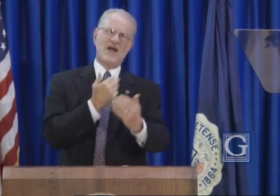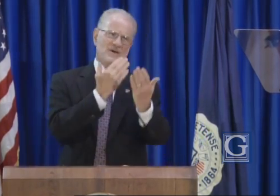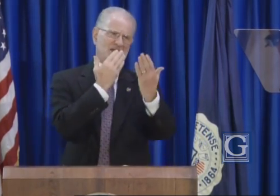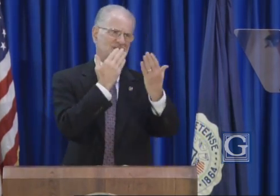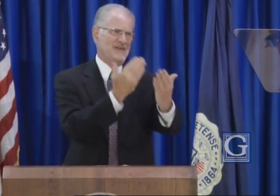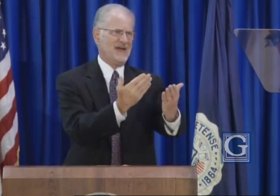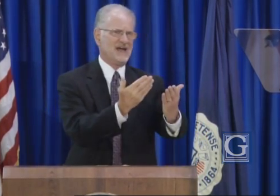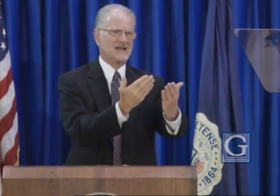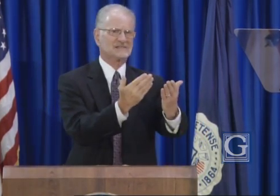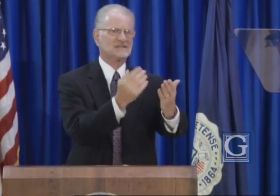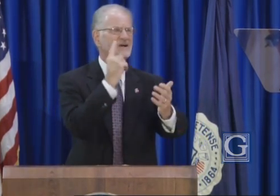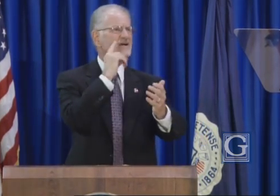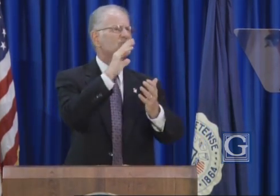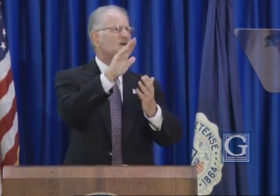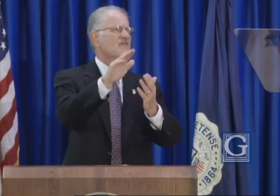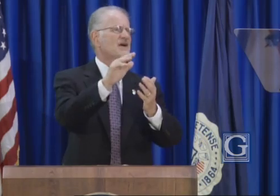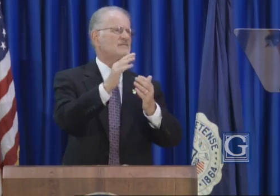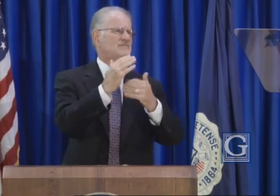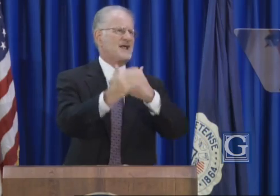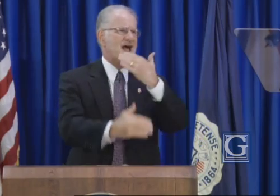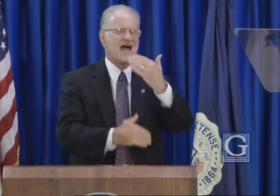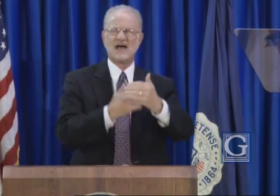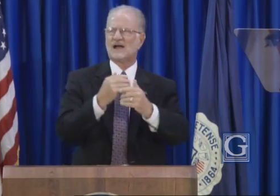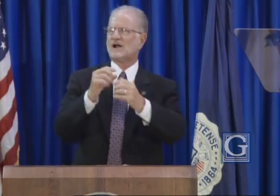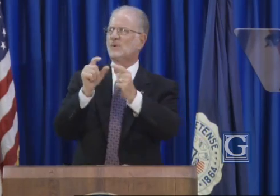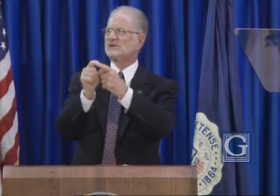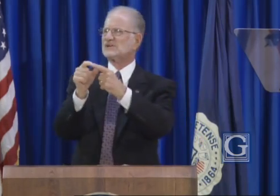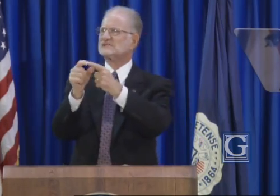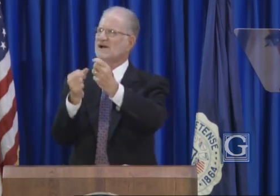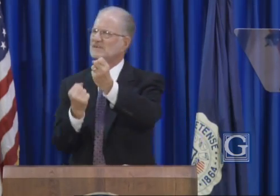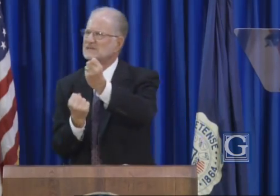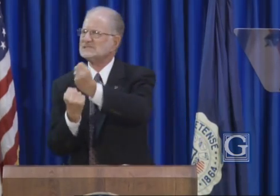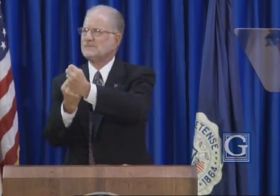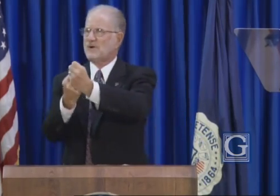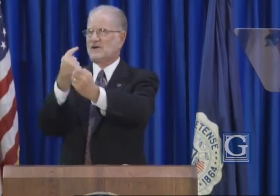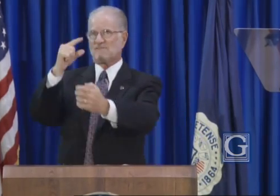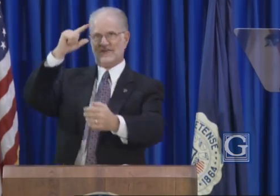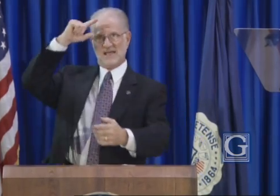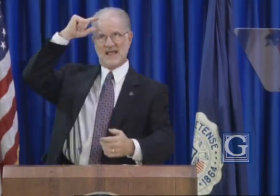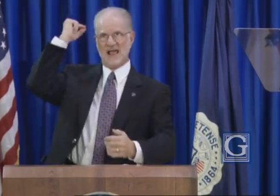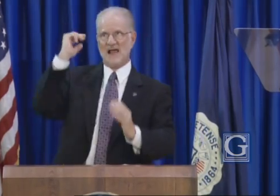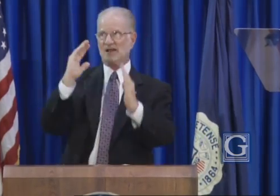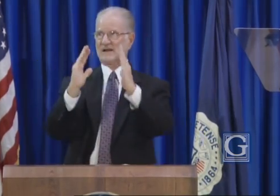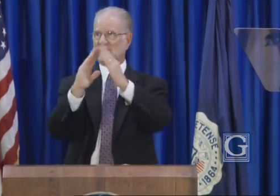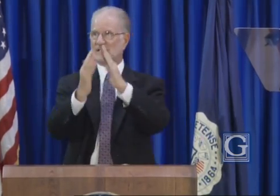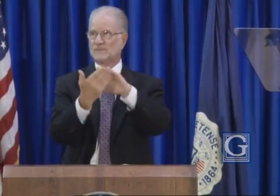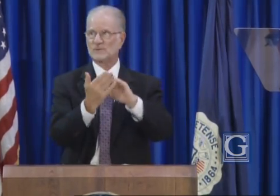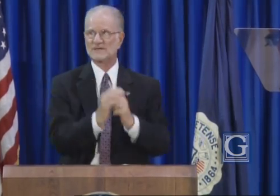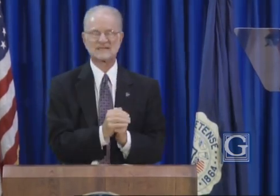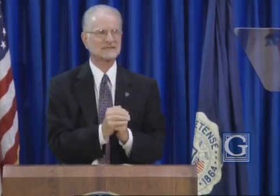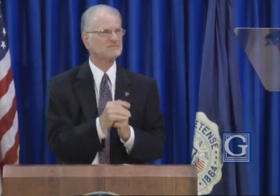Mr. Sasakawa, we give you our thanks for those kind words of support for the Gallaudet